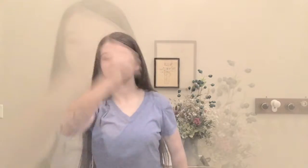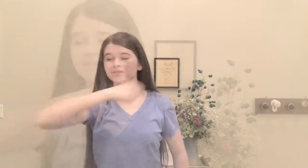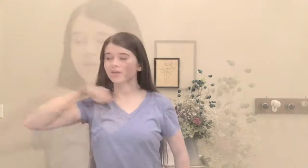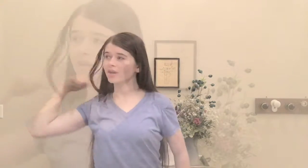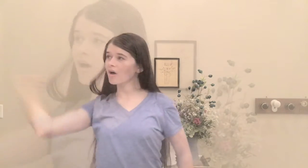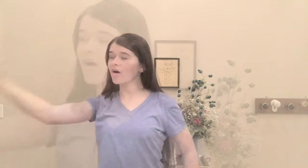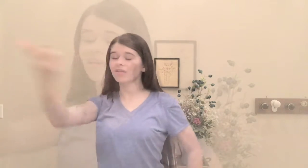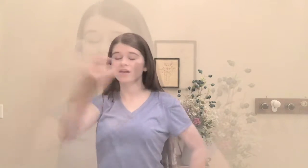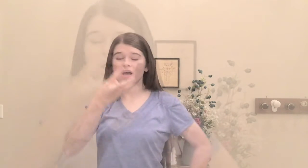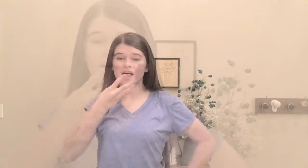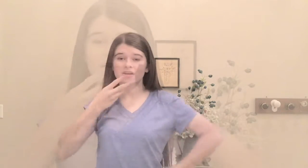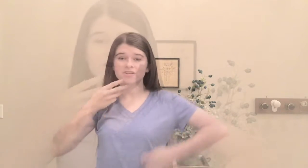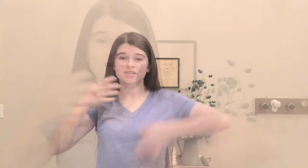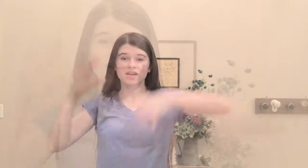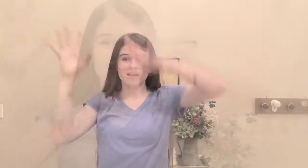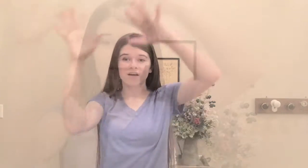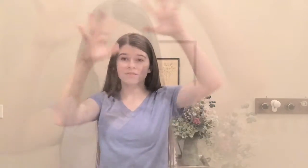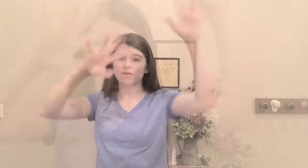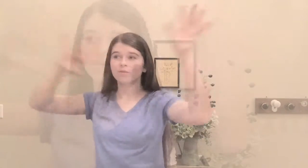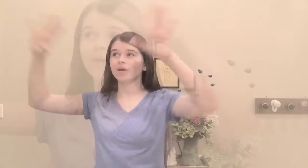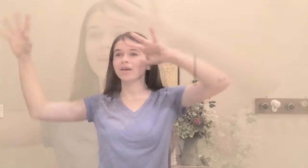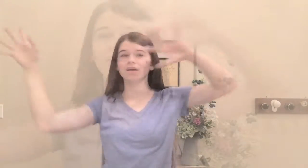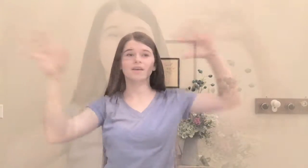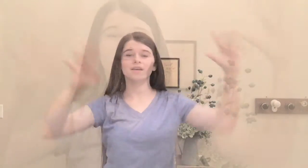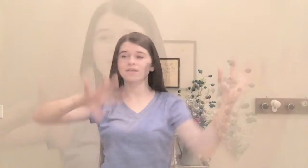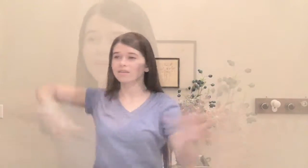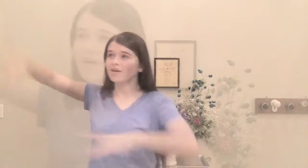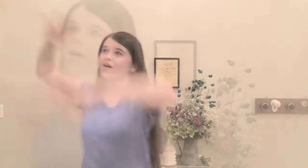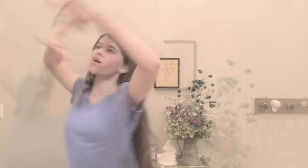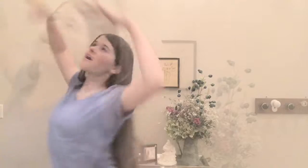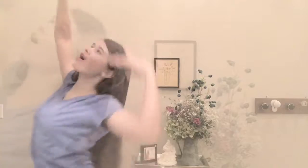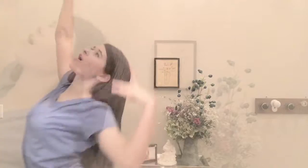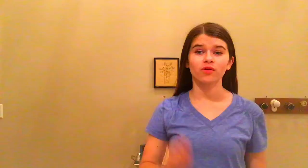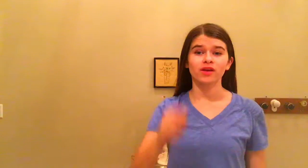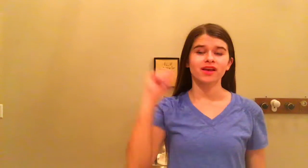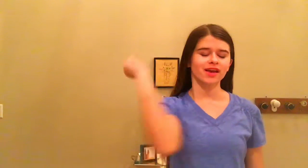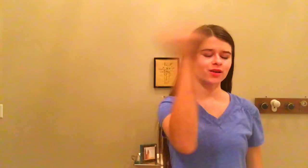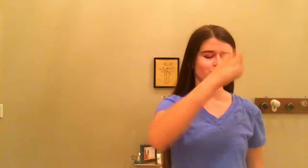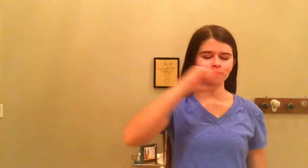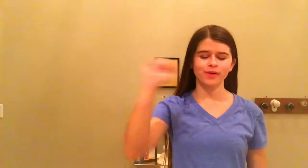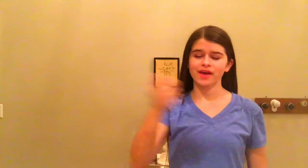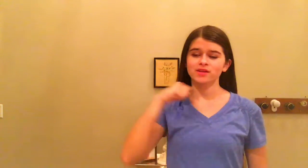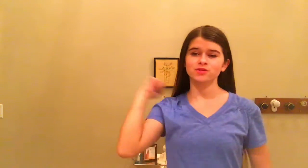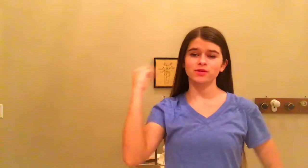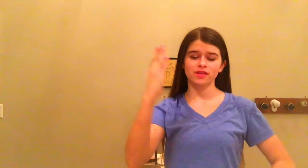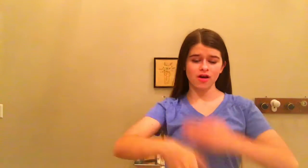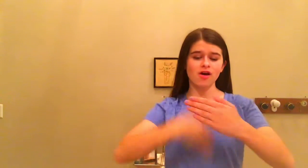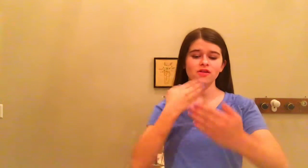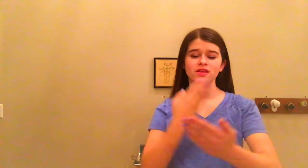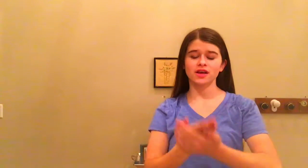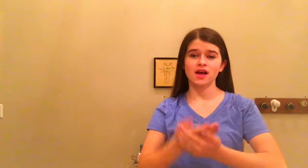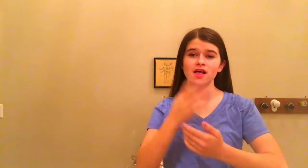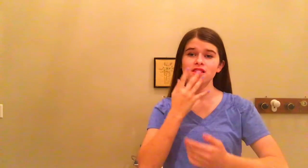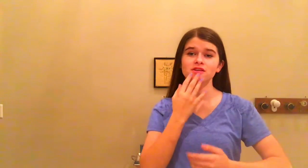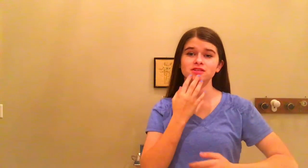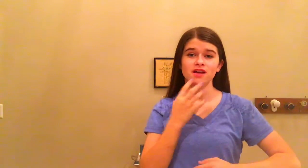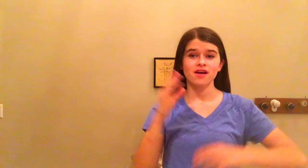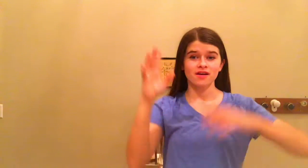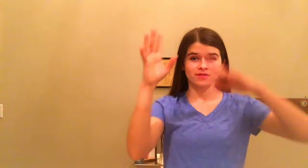with all the colors of the wind Can you paint with all the colors of